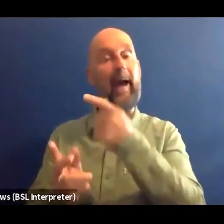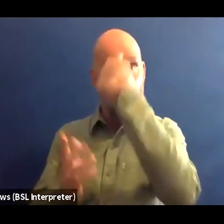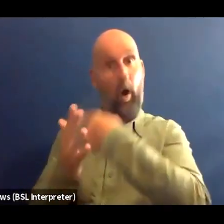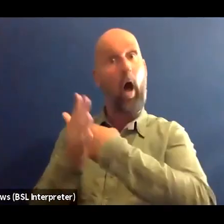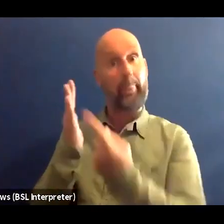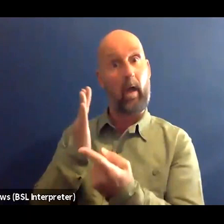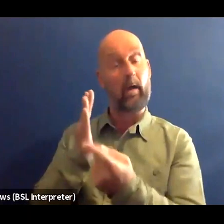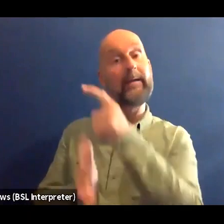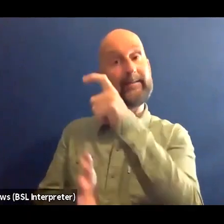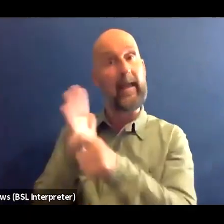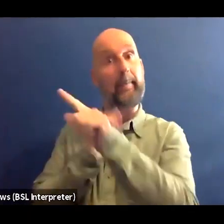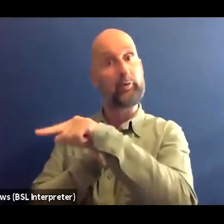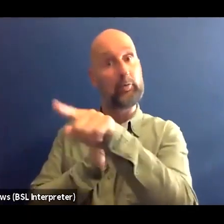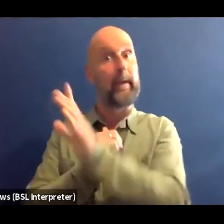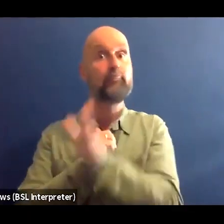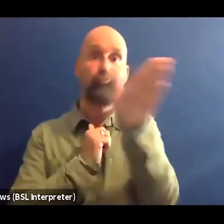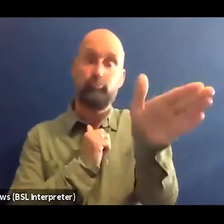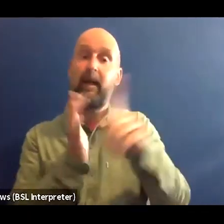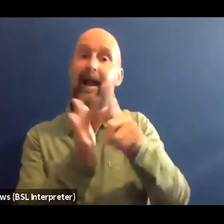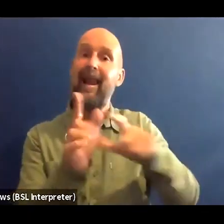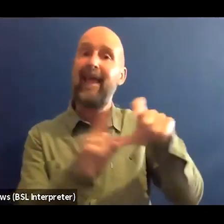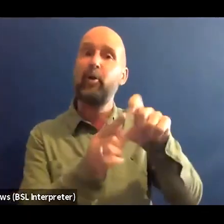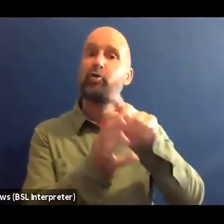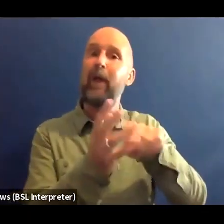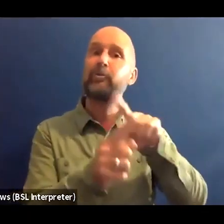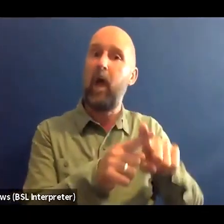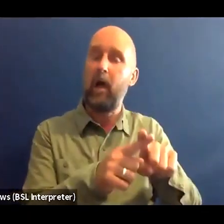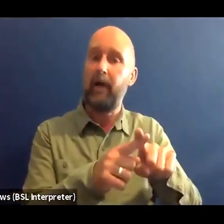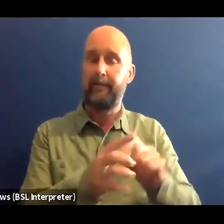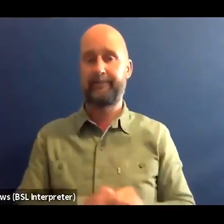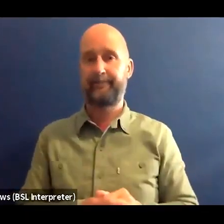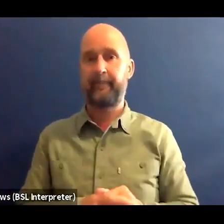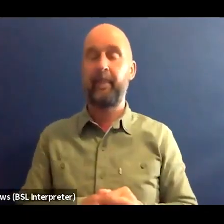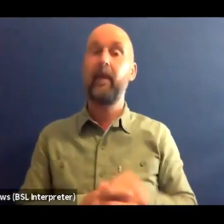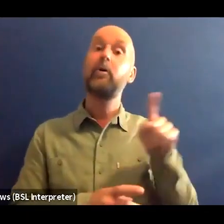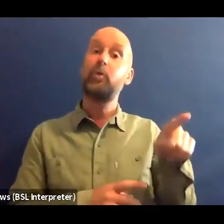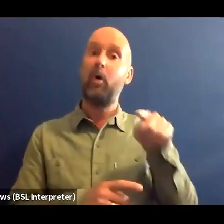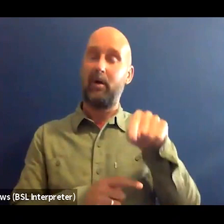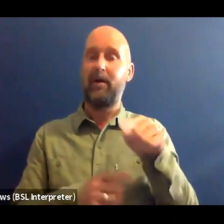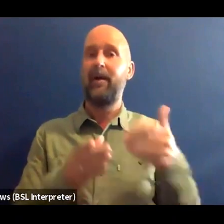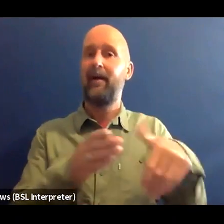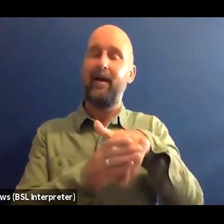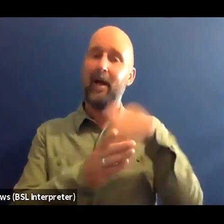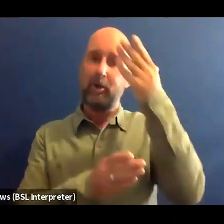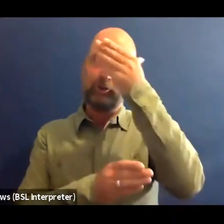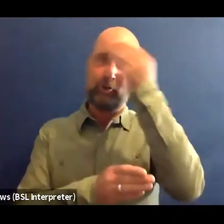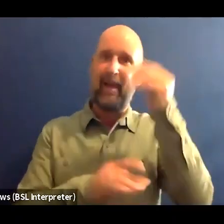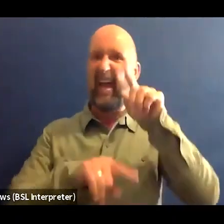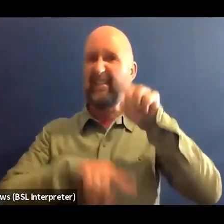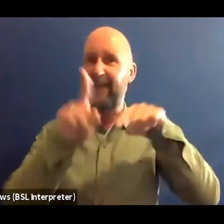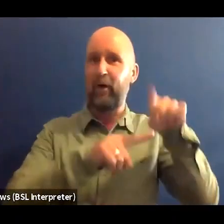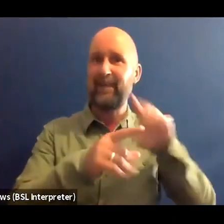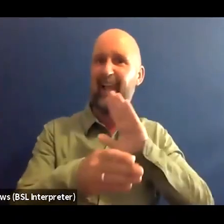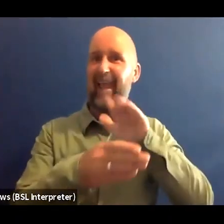done. So yeah, this internship I did was called the Summer Diversity Internship Programme,